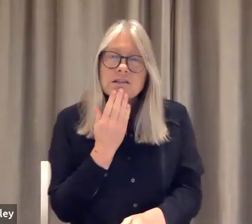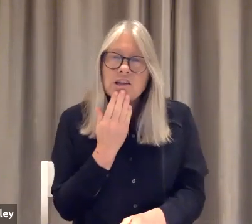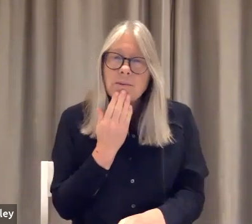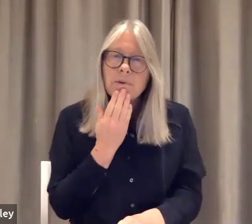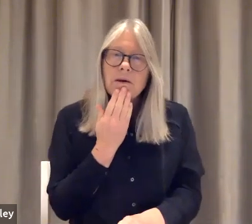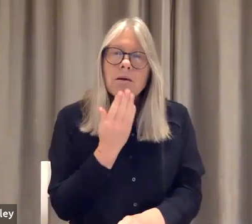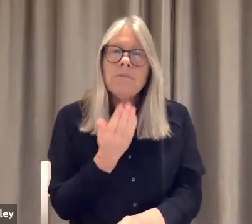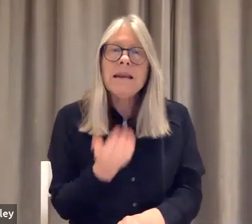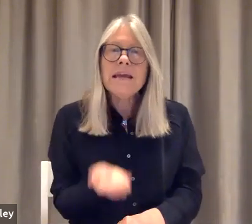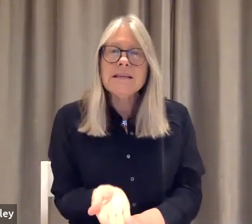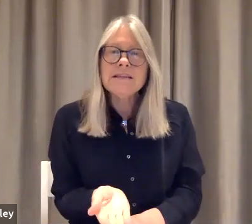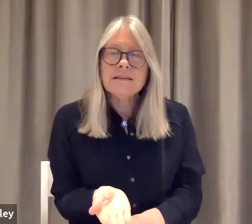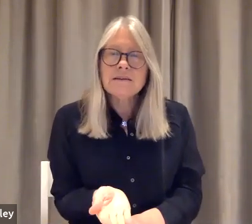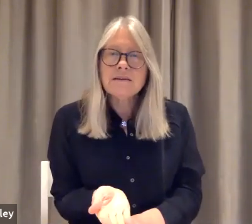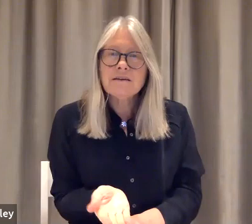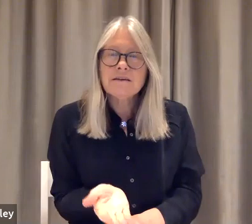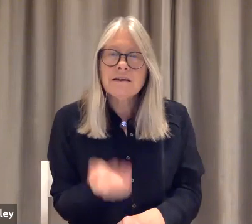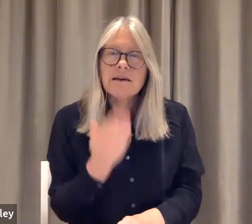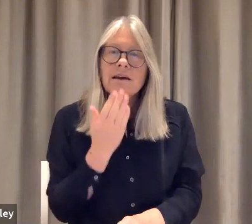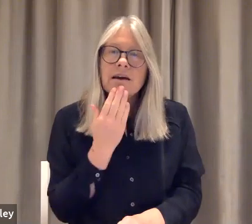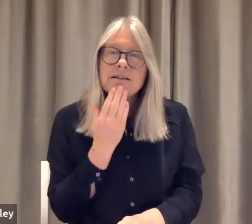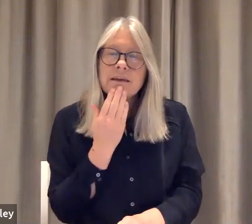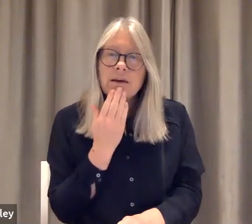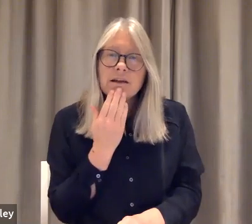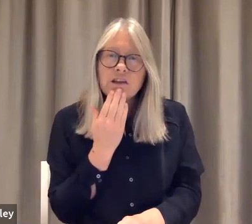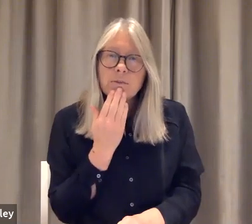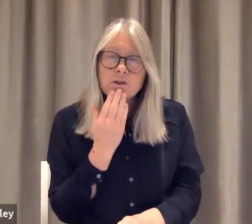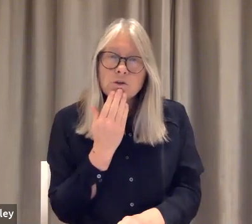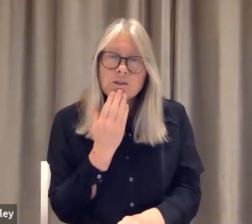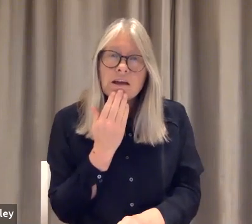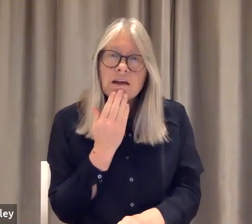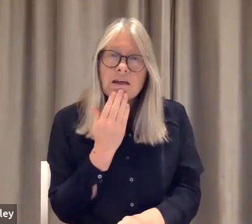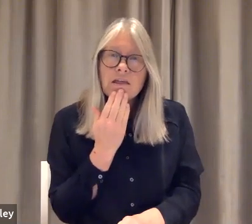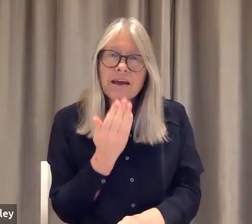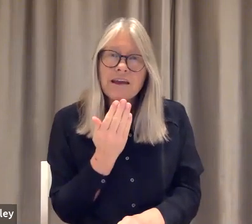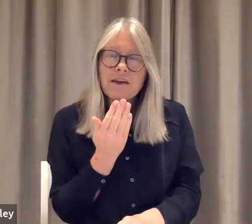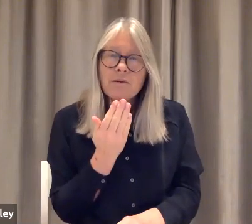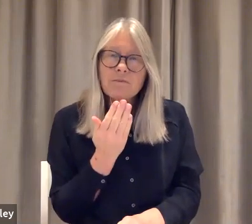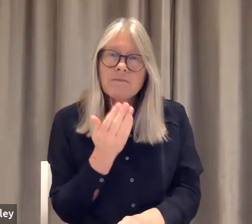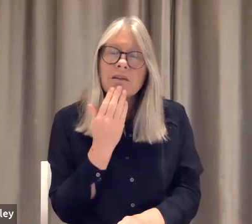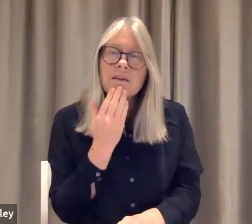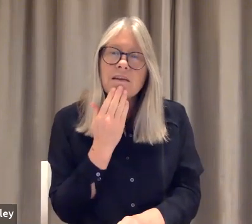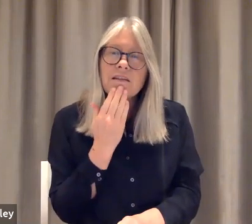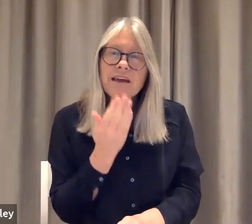shape, please. Same hand shape but shorter, thank you. Thank